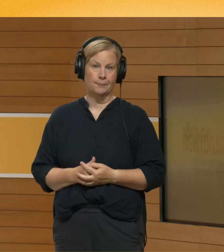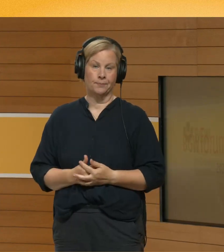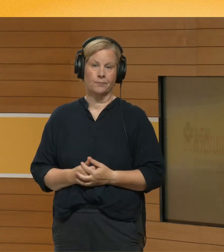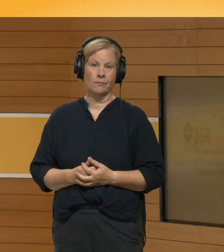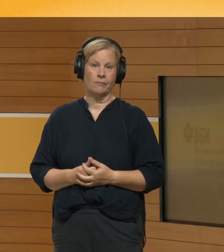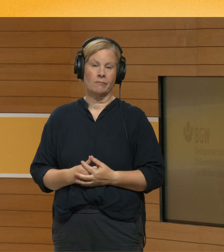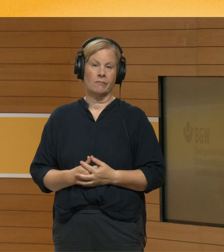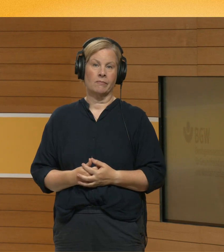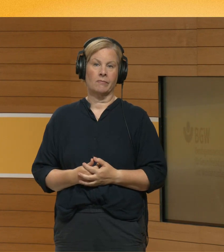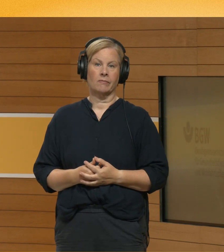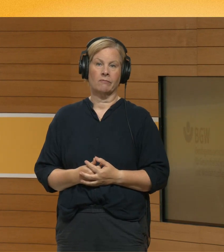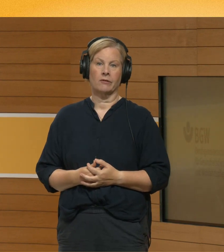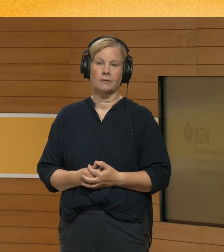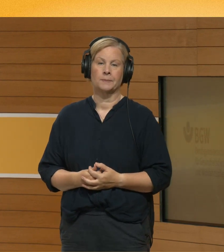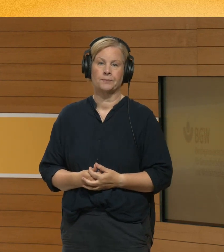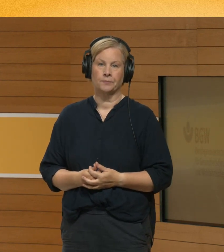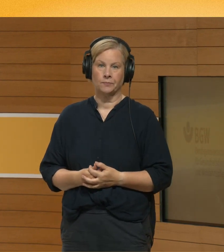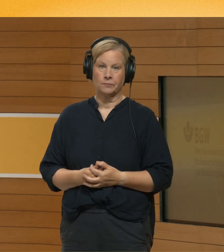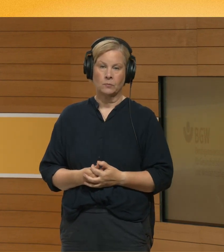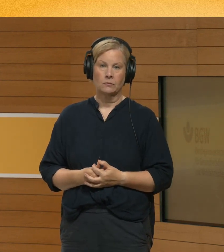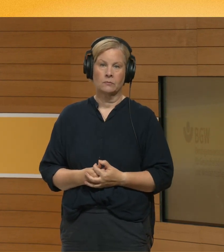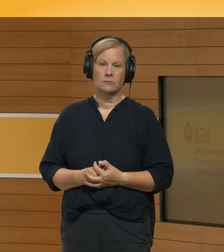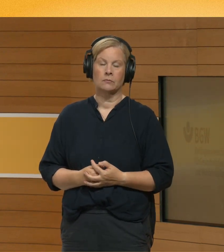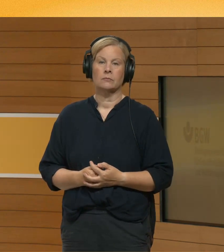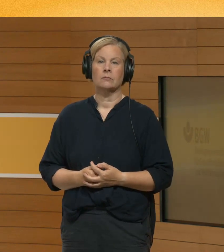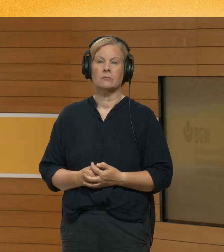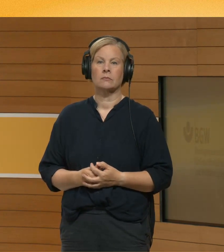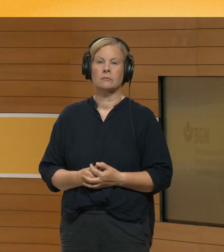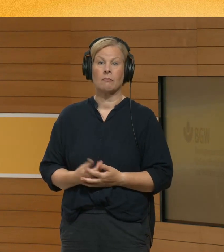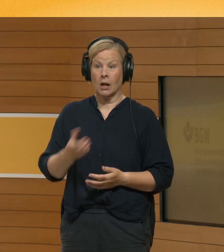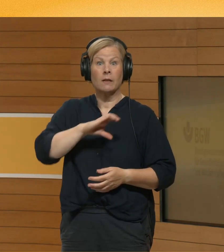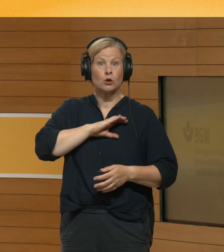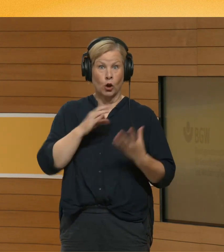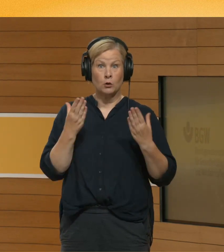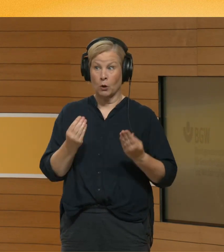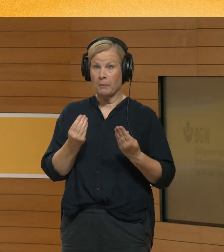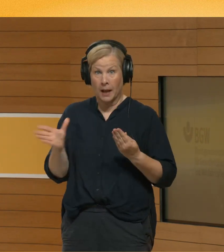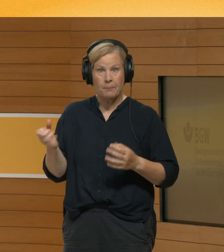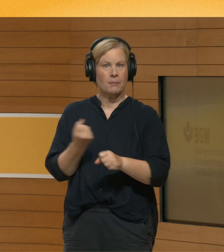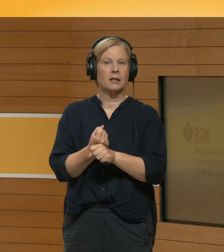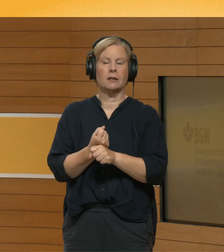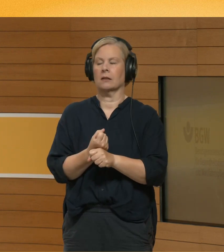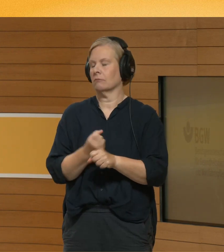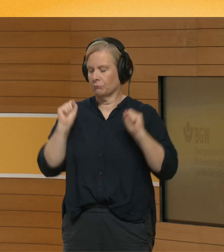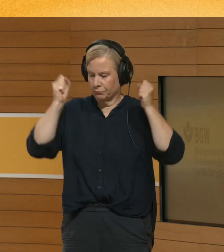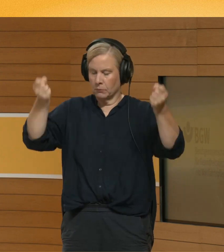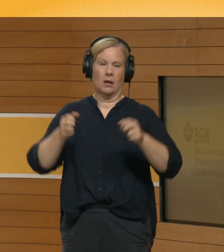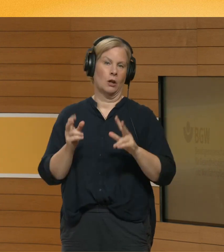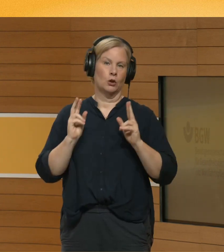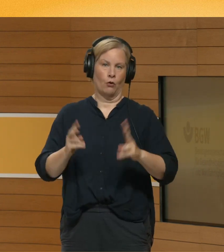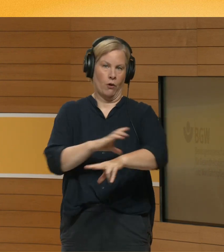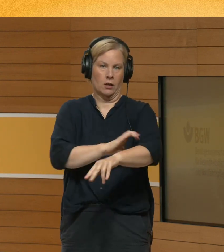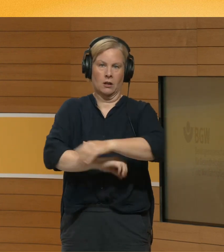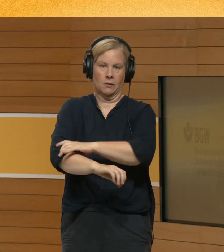jumped at the opportunity. She was determined that Letterkenny would be involved. We were also very lucky, I suppose,